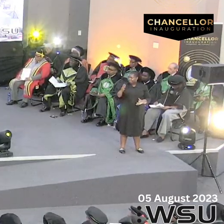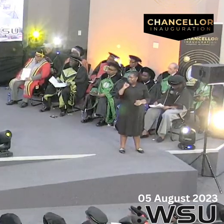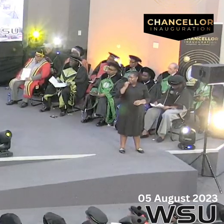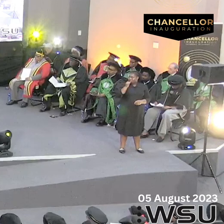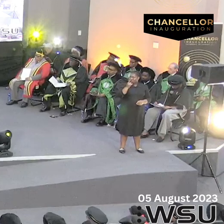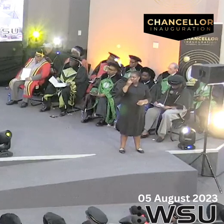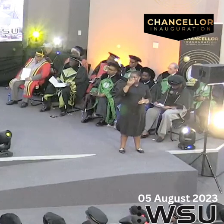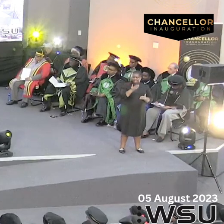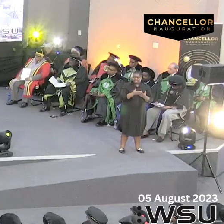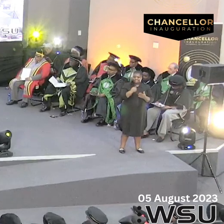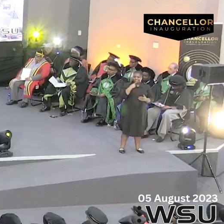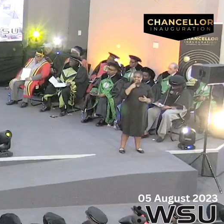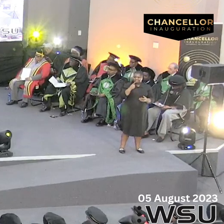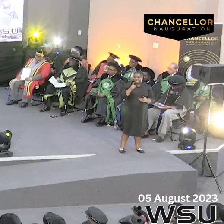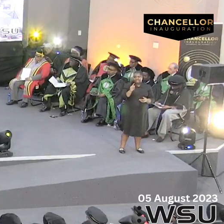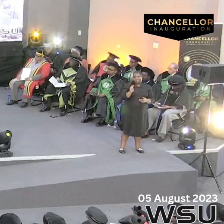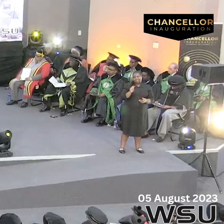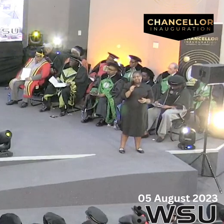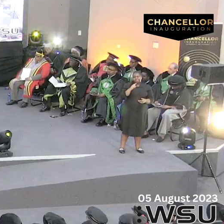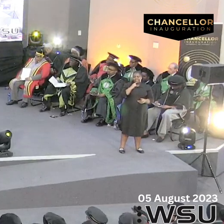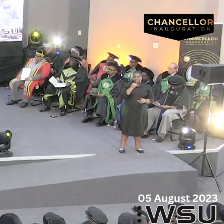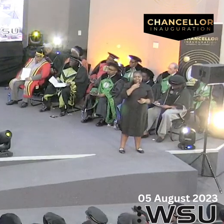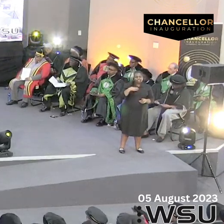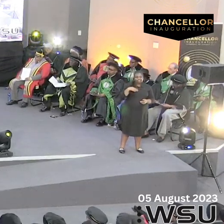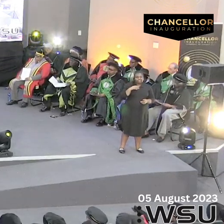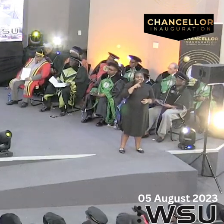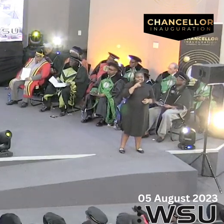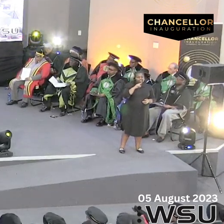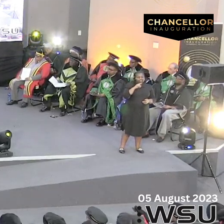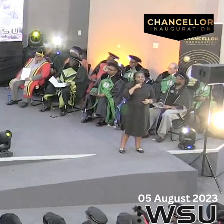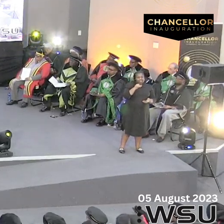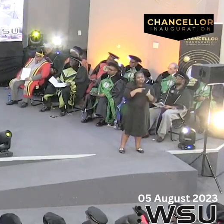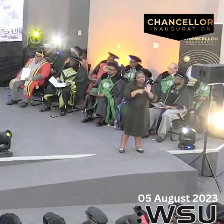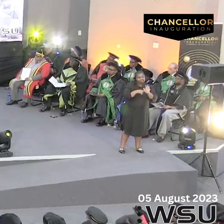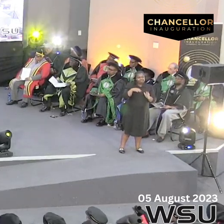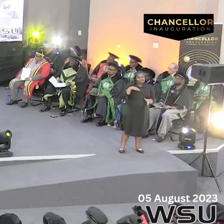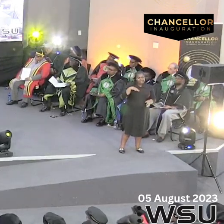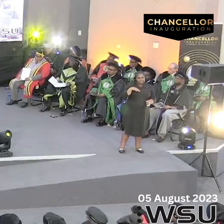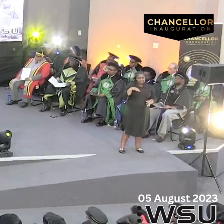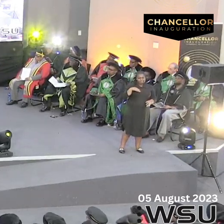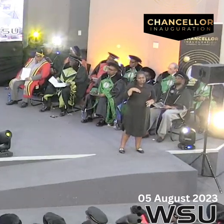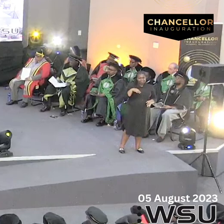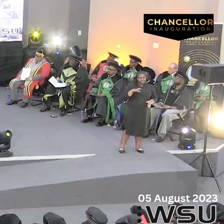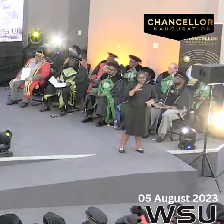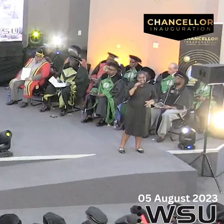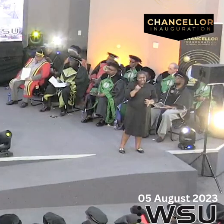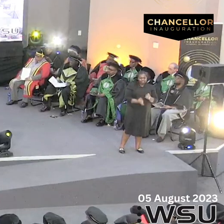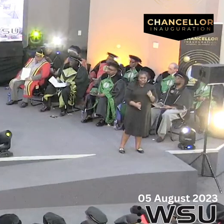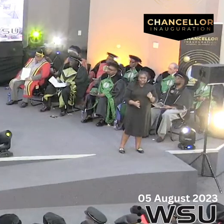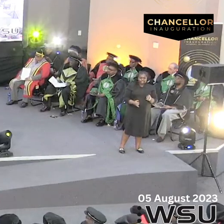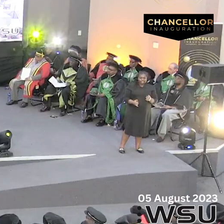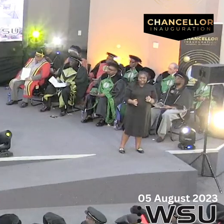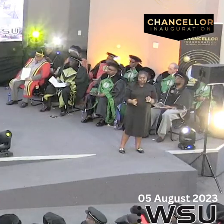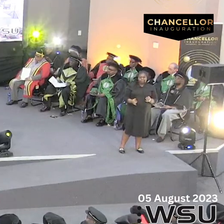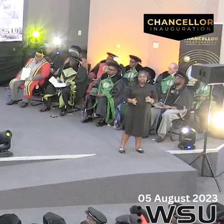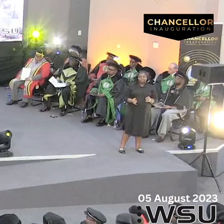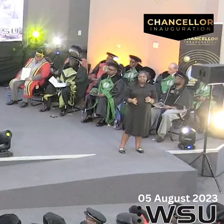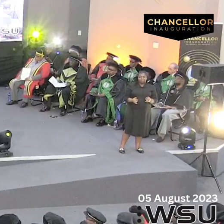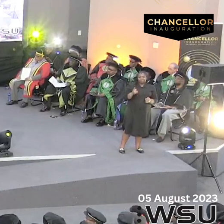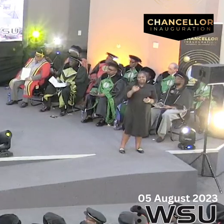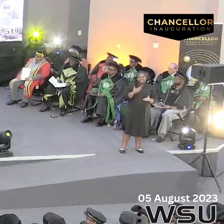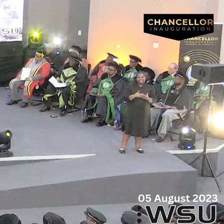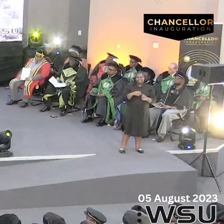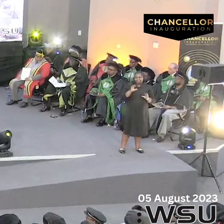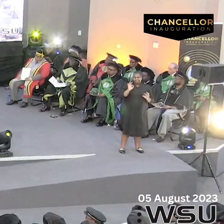Joburg they can call him Tembeg, which feminizes the name. There's nothing wrong with it. He could just have been a